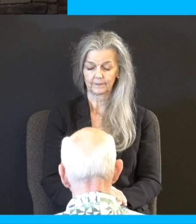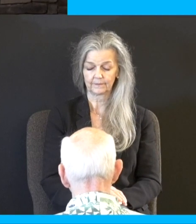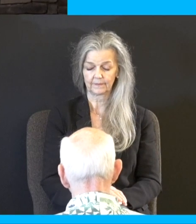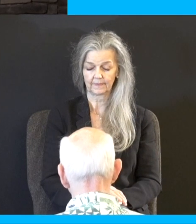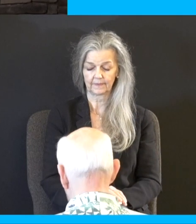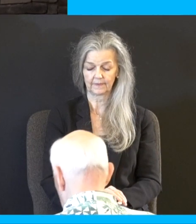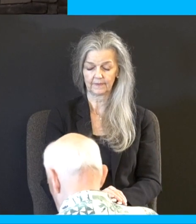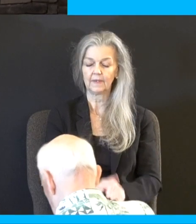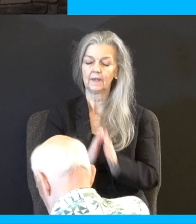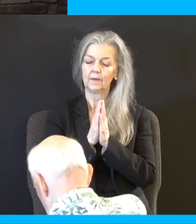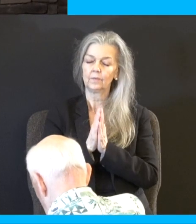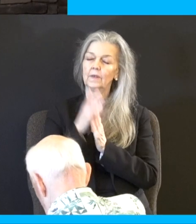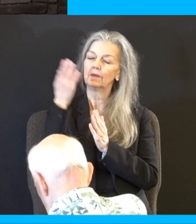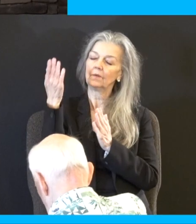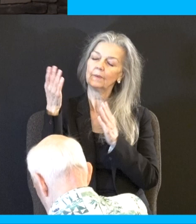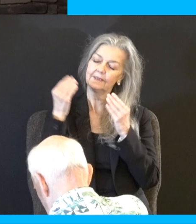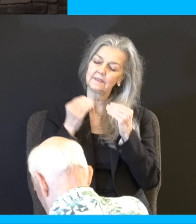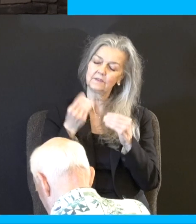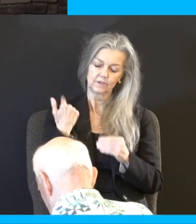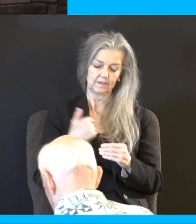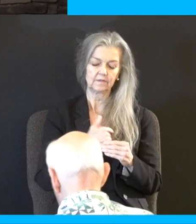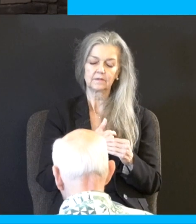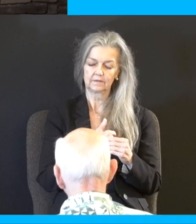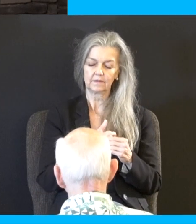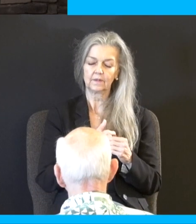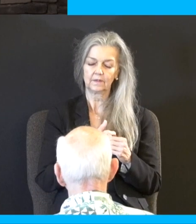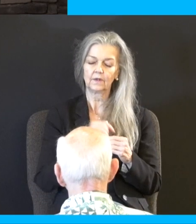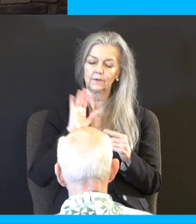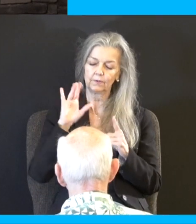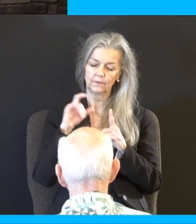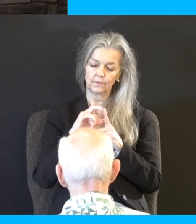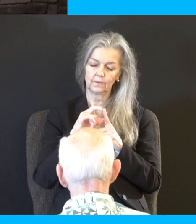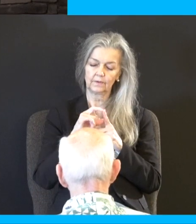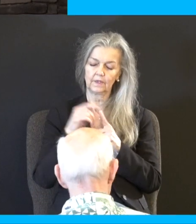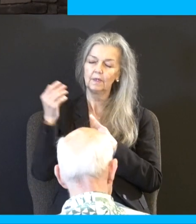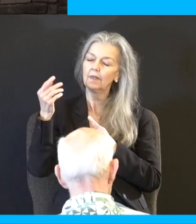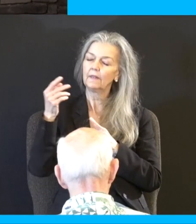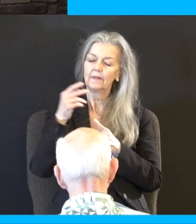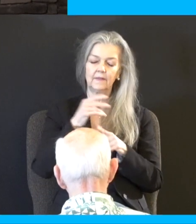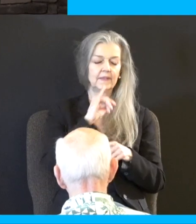So I pray that you would open up your word, Lord. You gave the nation of Israel these things to keep them separate